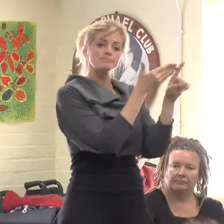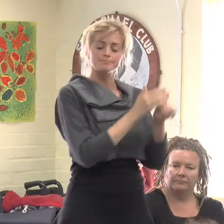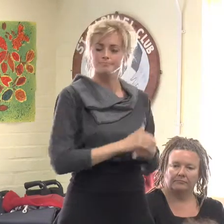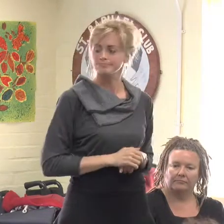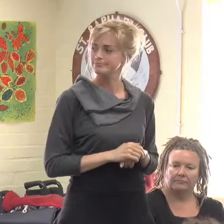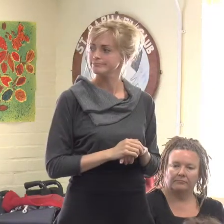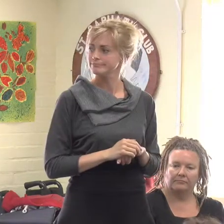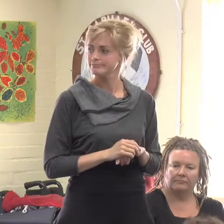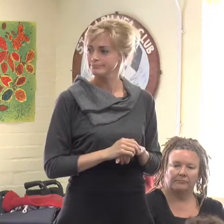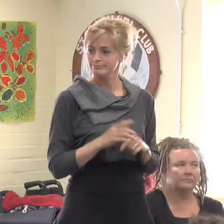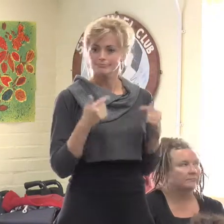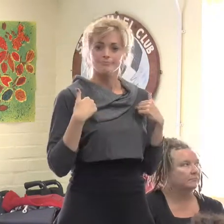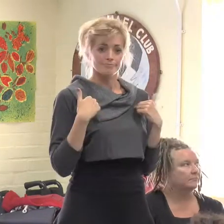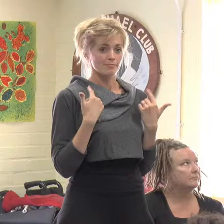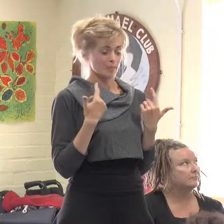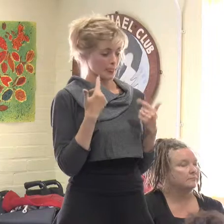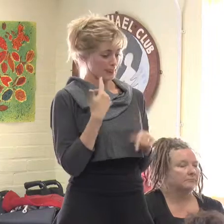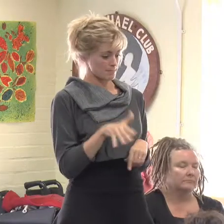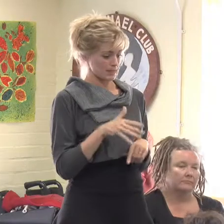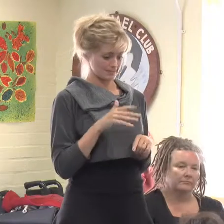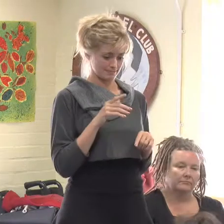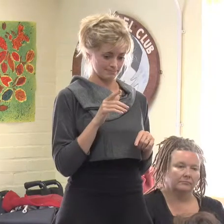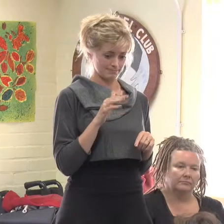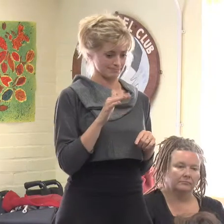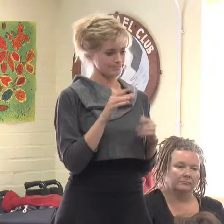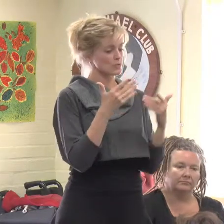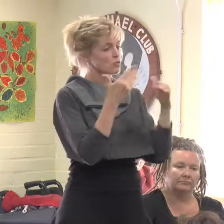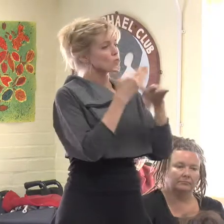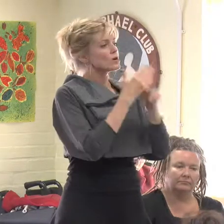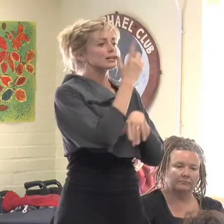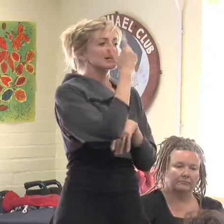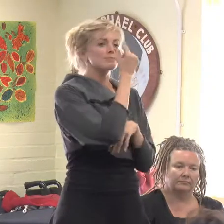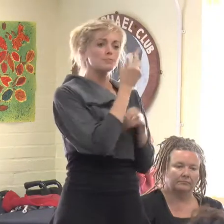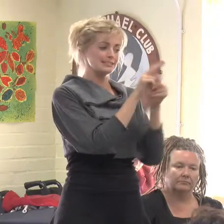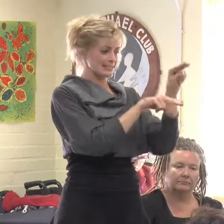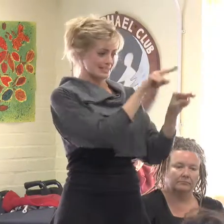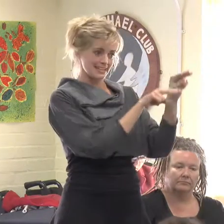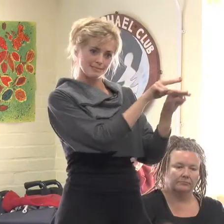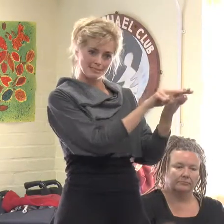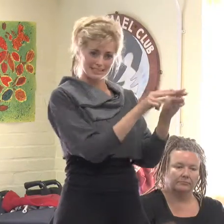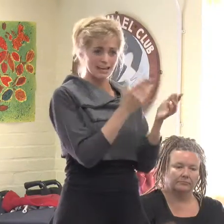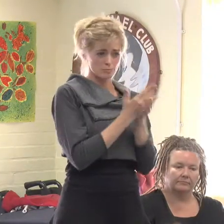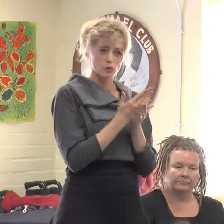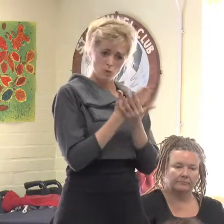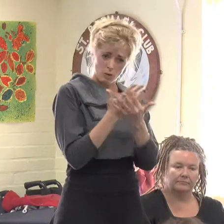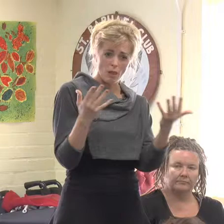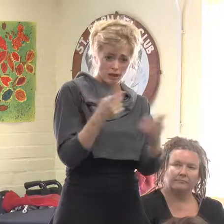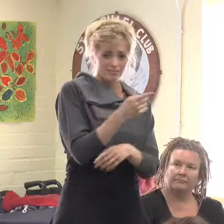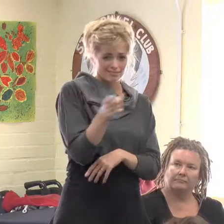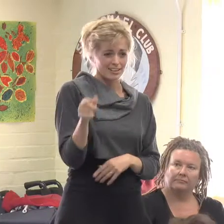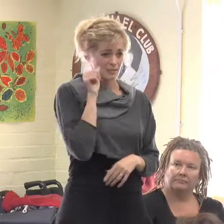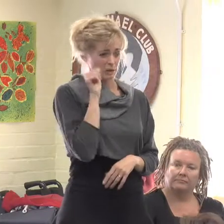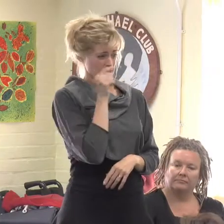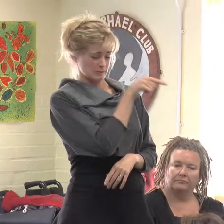And so I've done various things. I've looked at, tackled the work capability assessments that many of you will, I fear, be far too aware